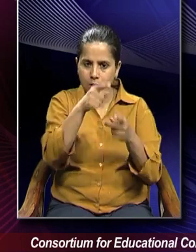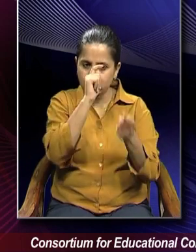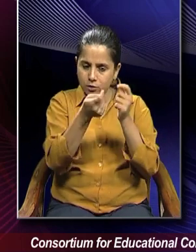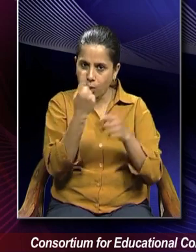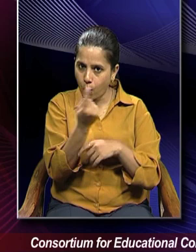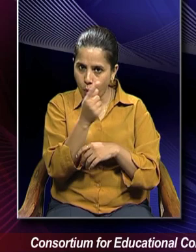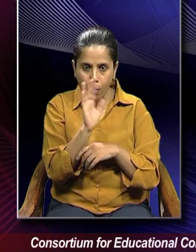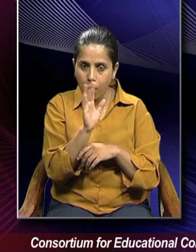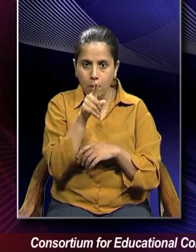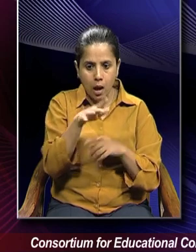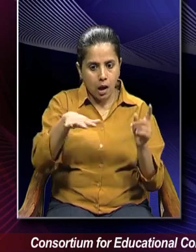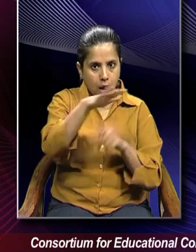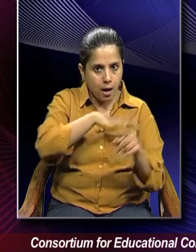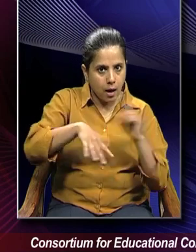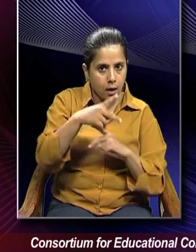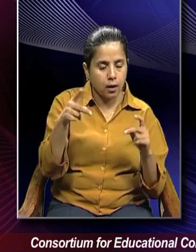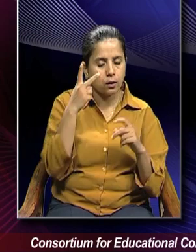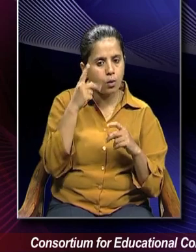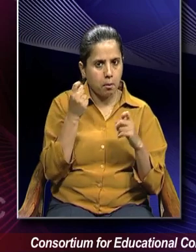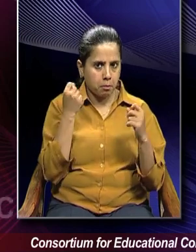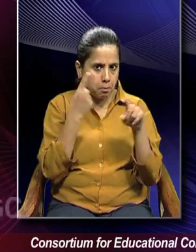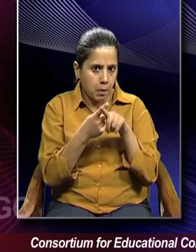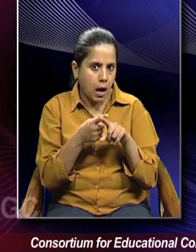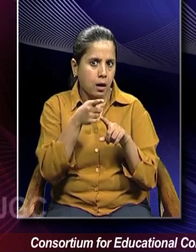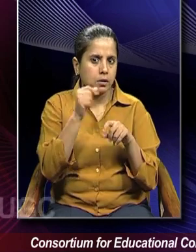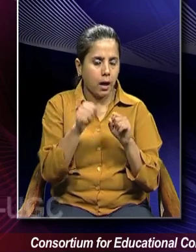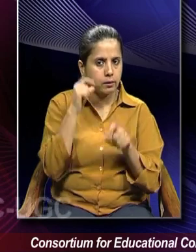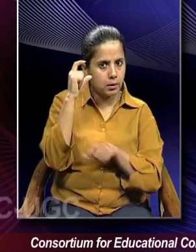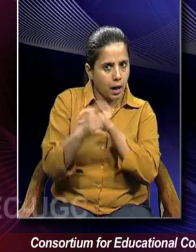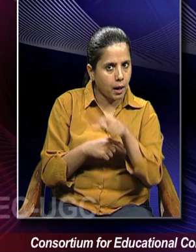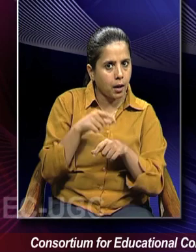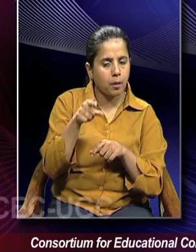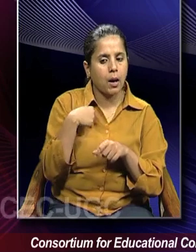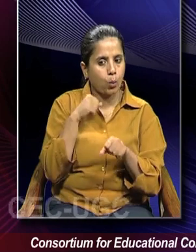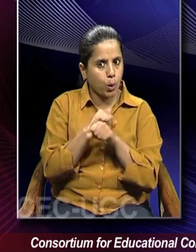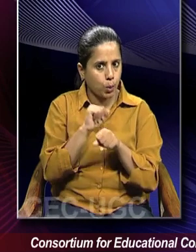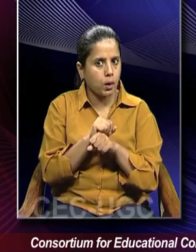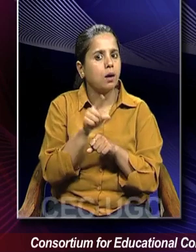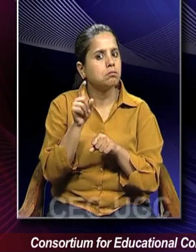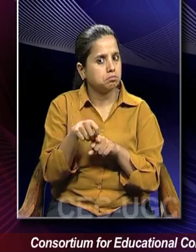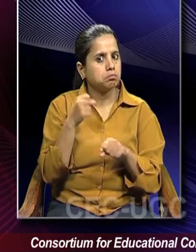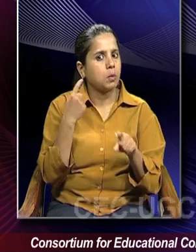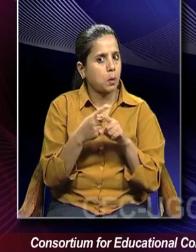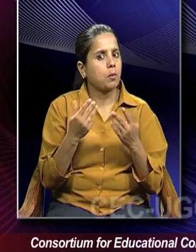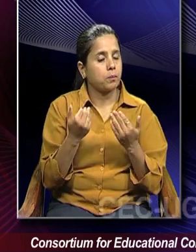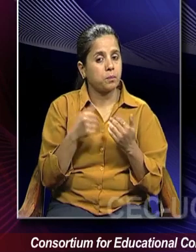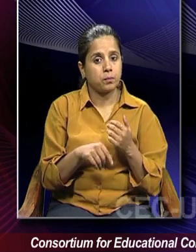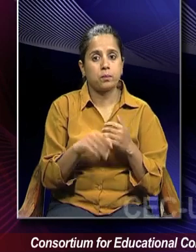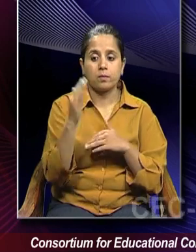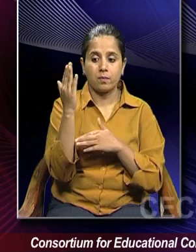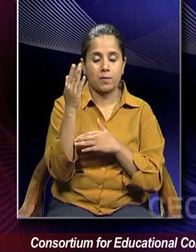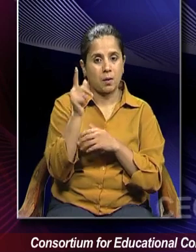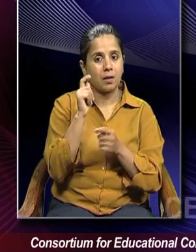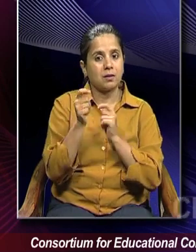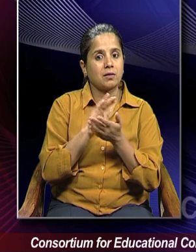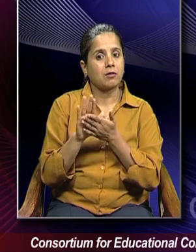the area in which the corporate canvas in which on which you are working. So, even the bottle need to be refined,